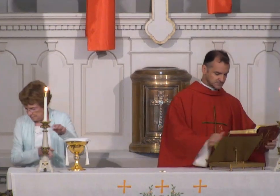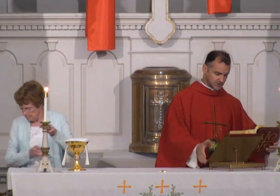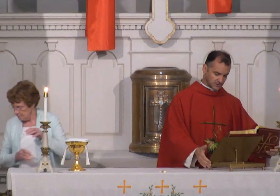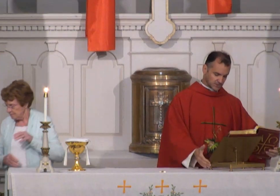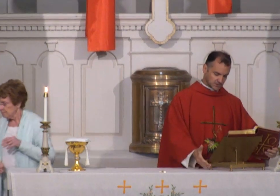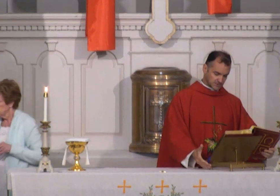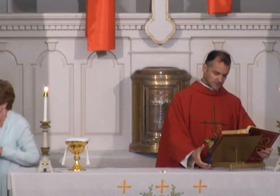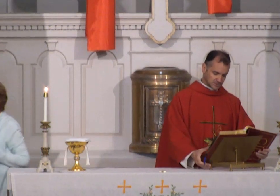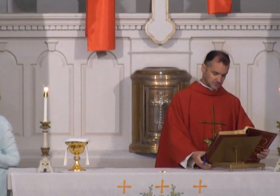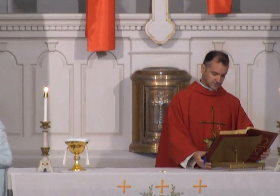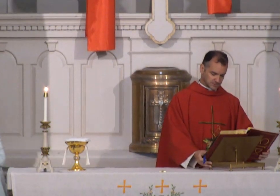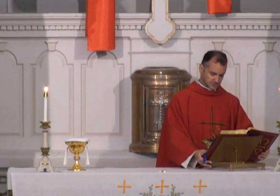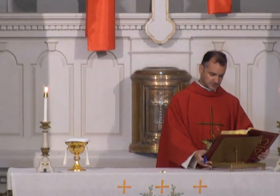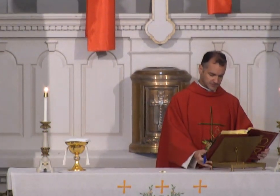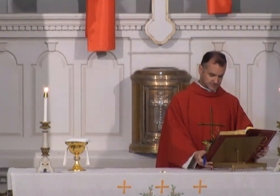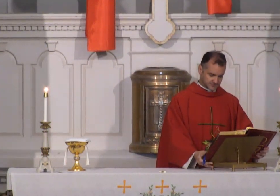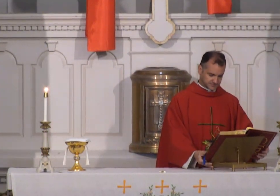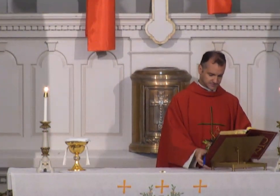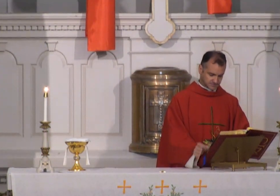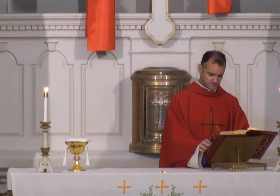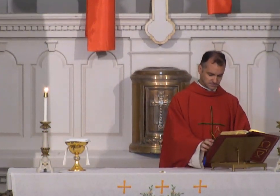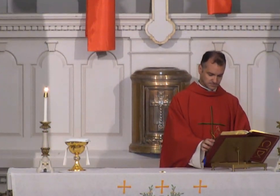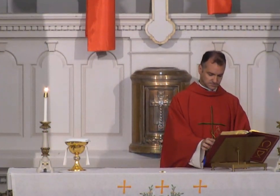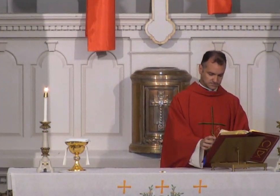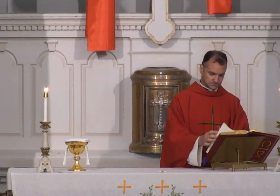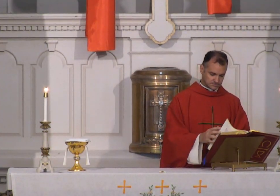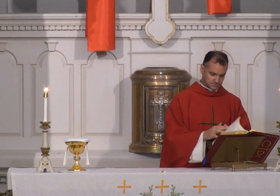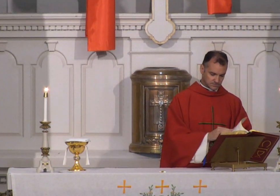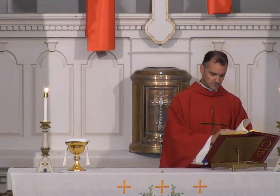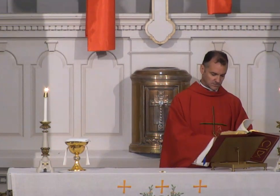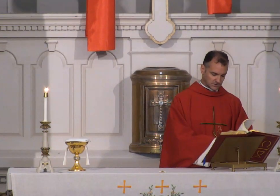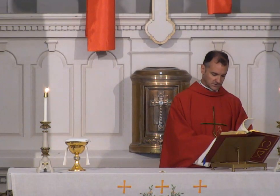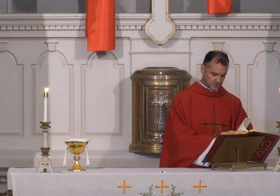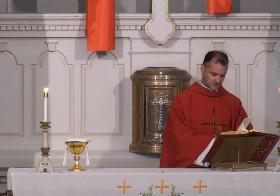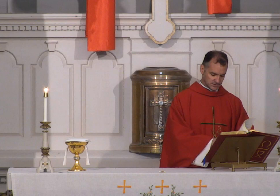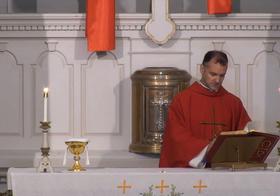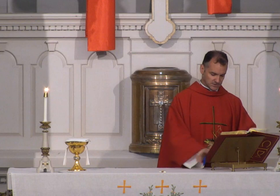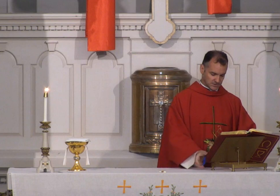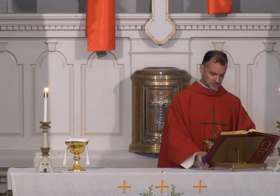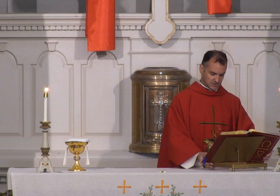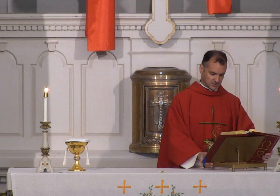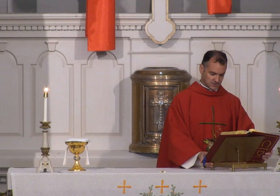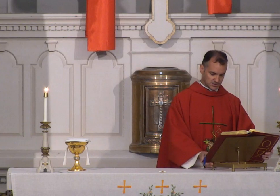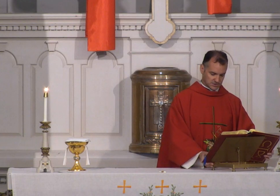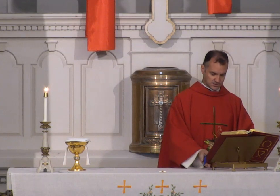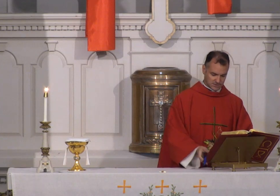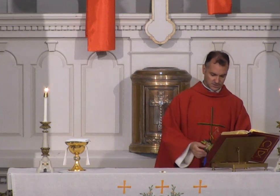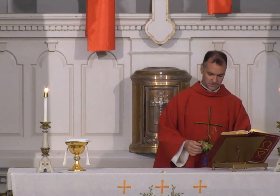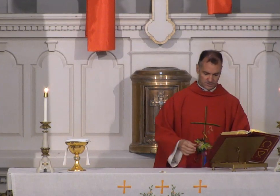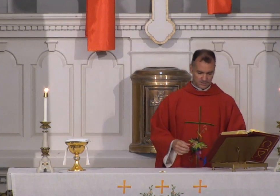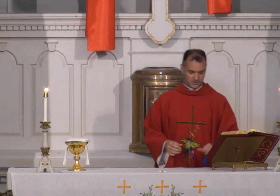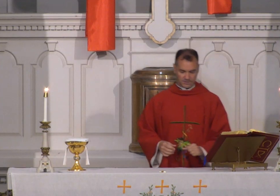all? In bless open a gratia,